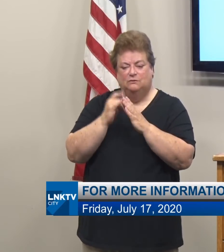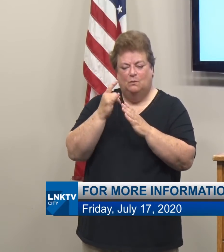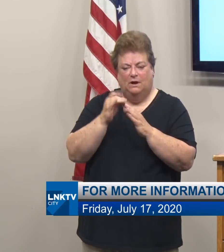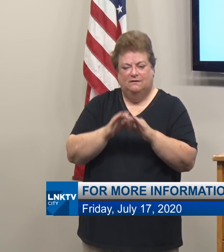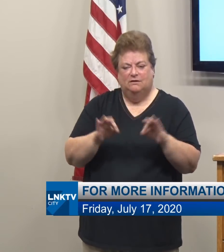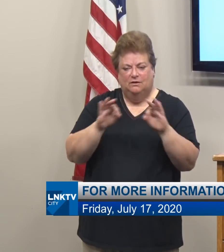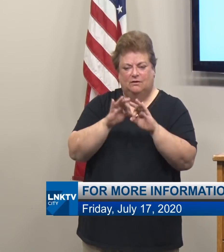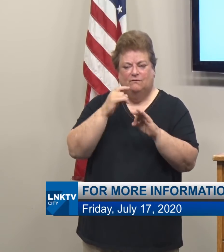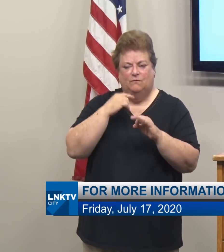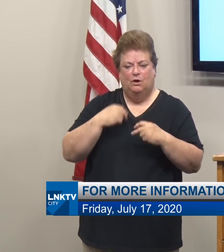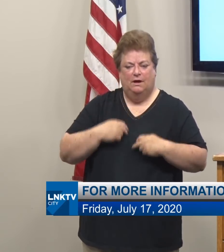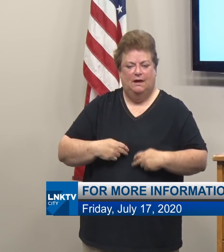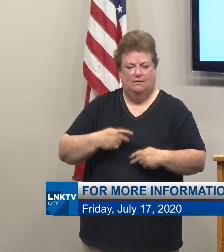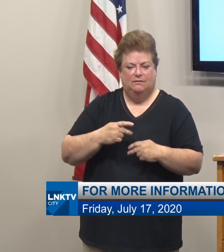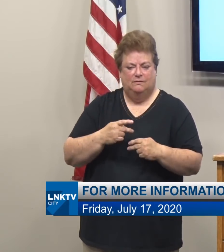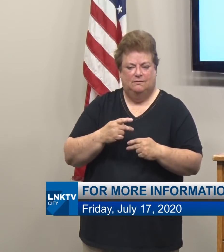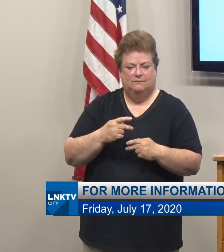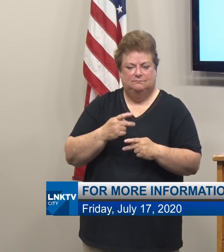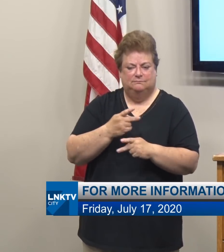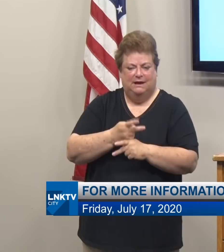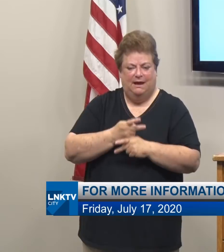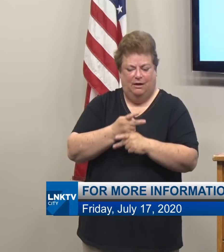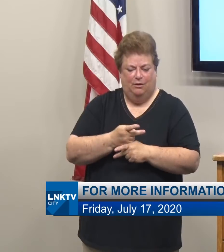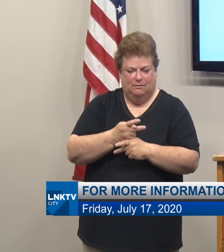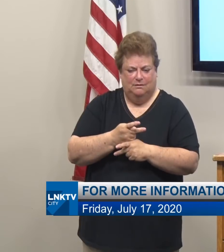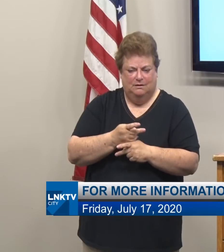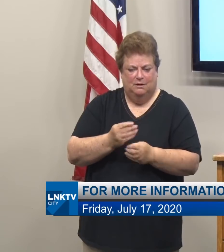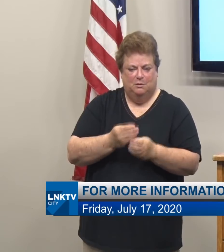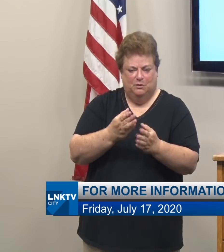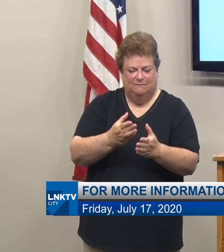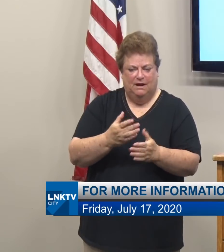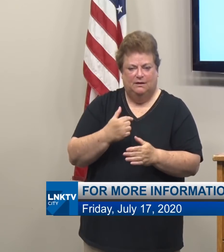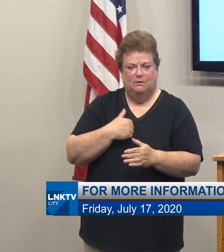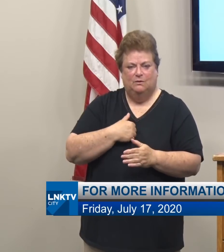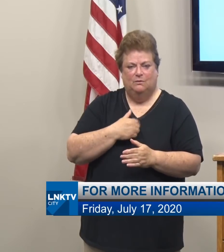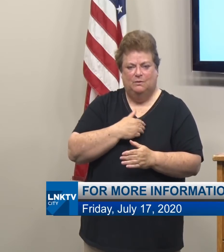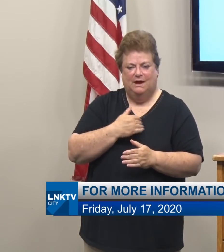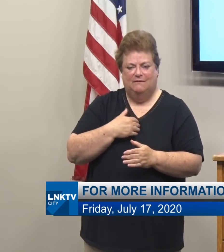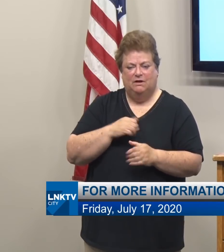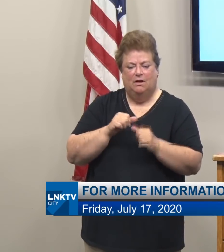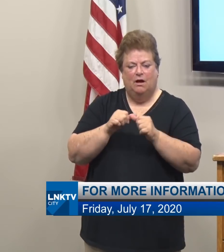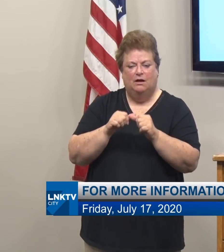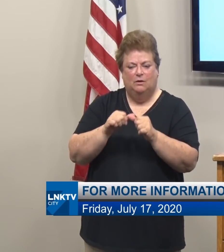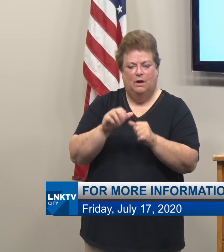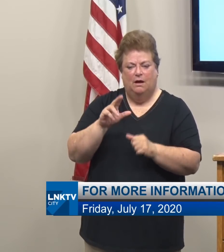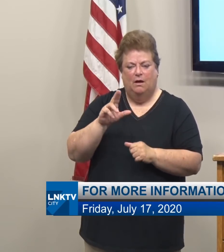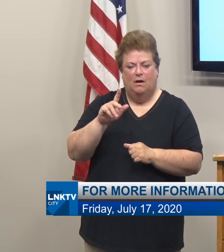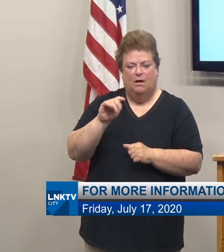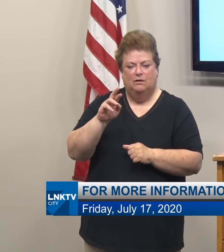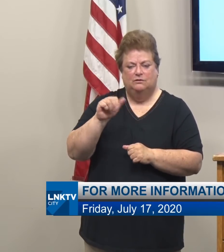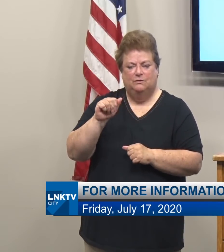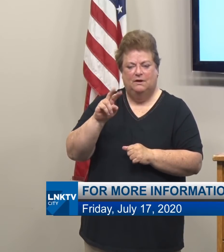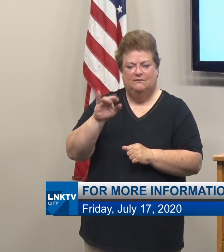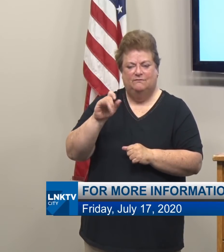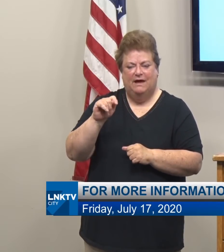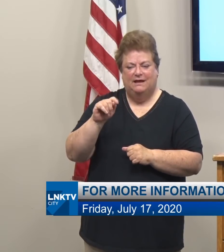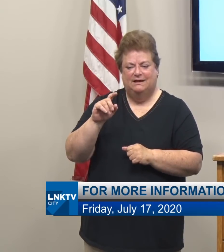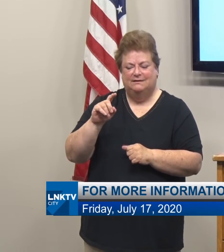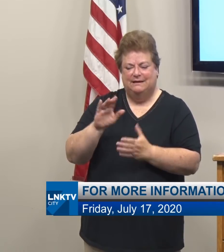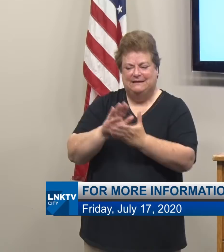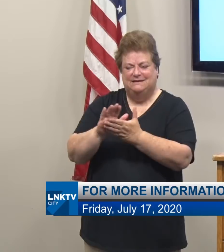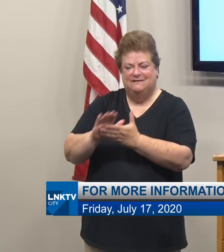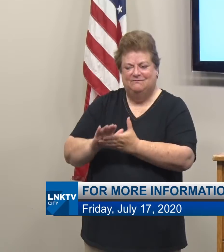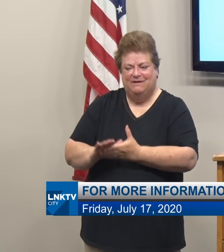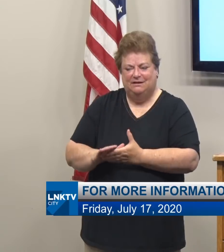for healthcare providers. And we actually have an ongoing ultraviolet light disinfection program